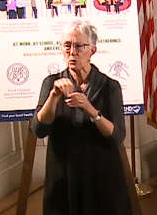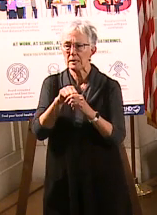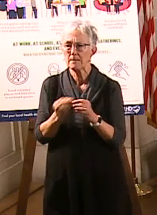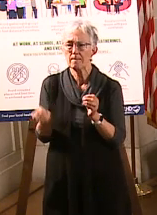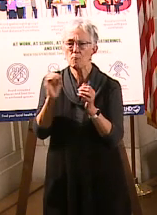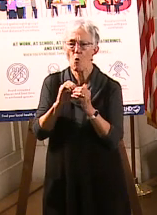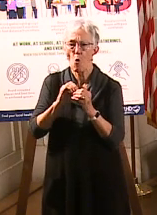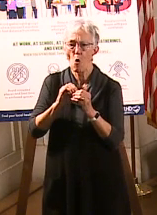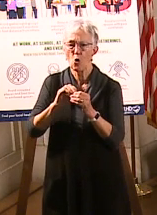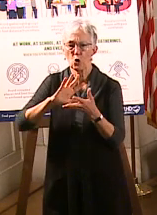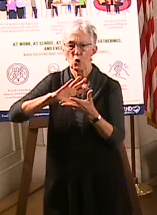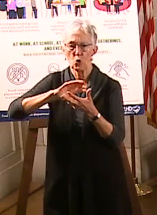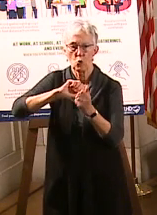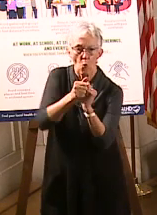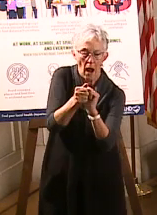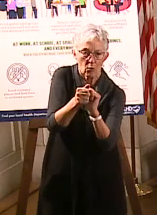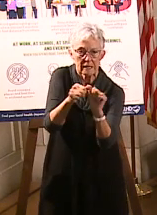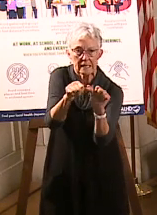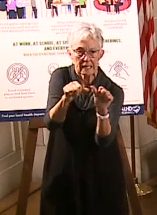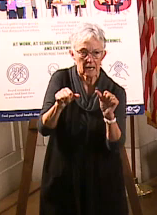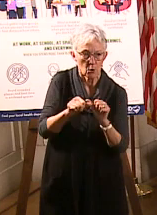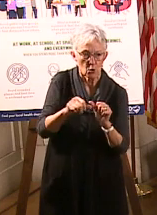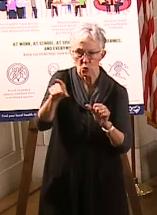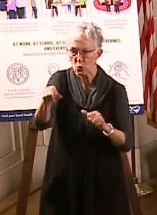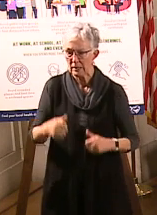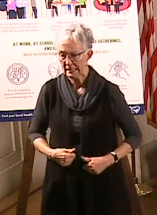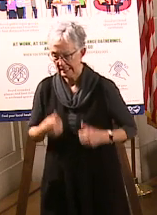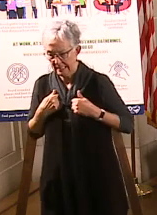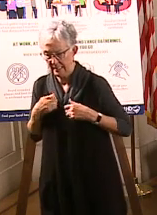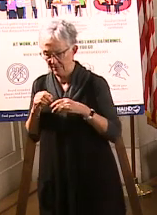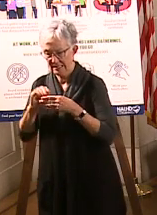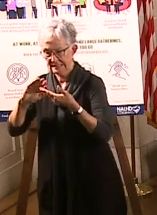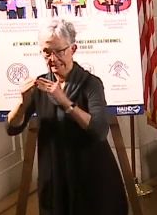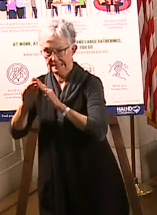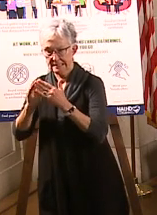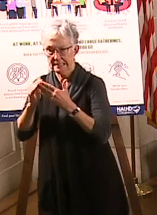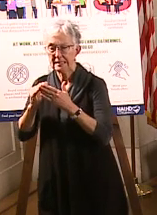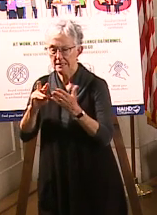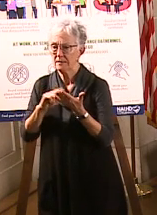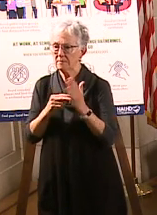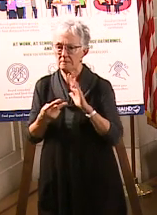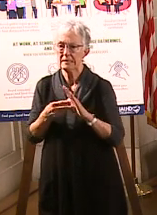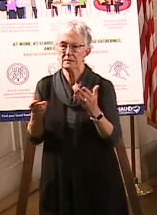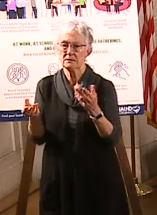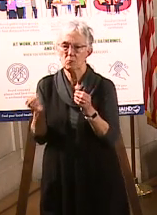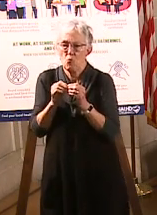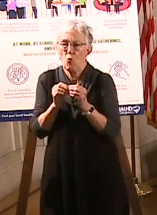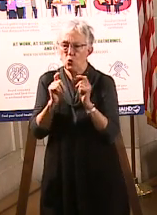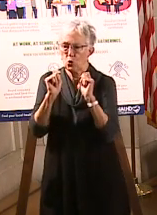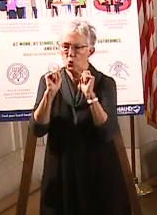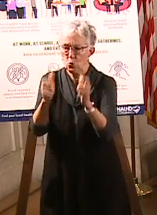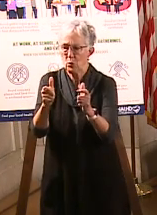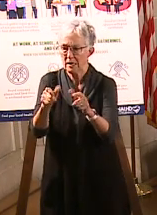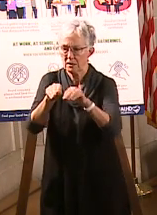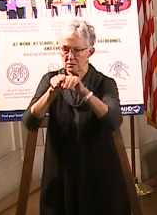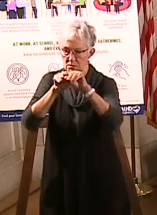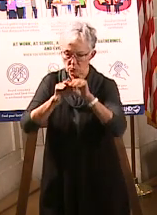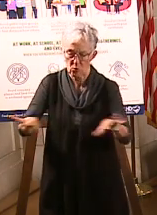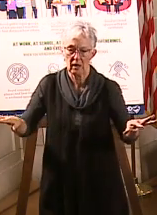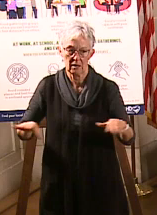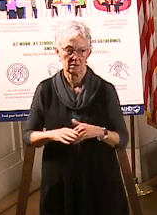more dense, highly dense area, it's going to definitely increase your transmissibility rate. But no